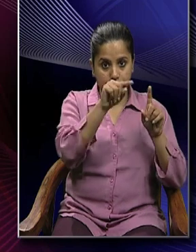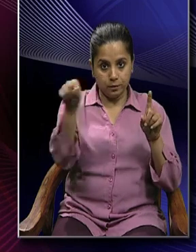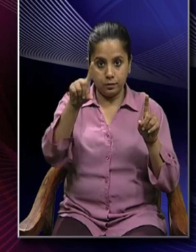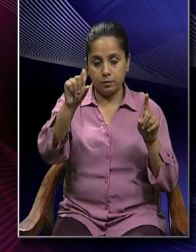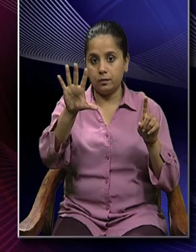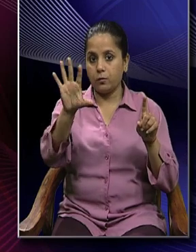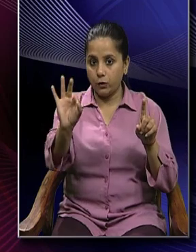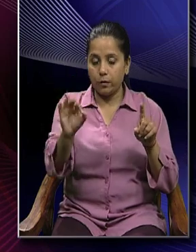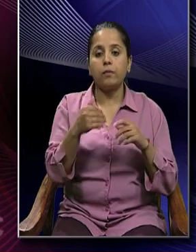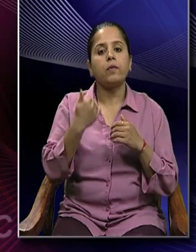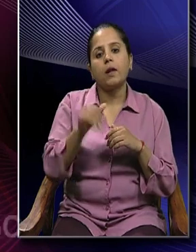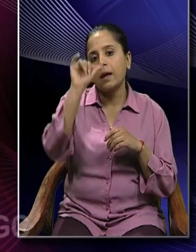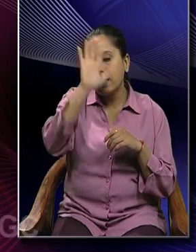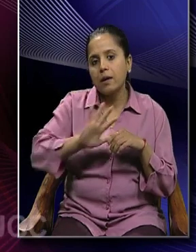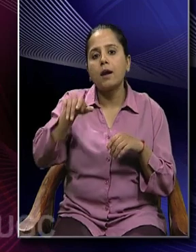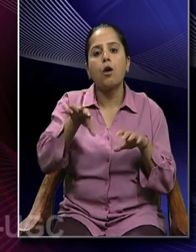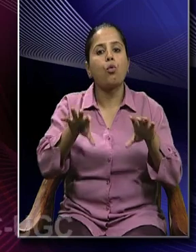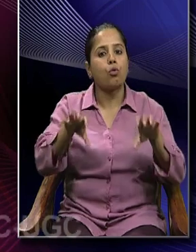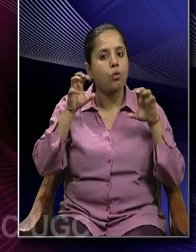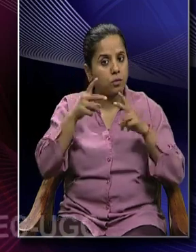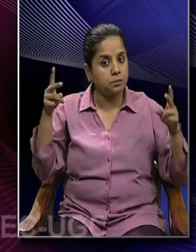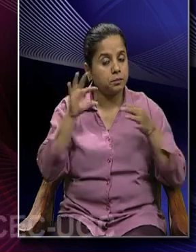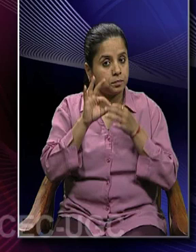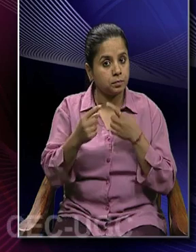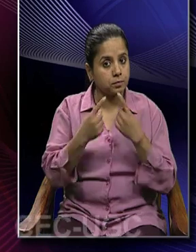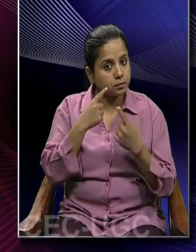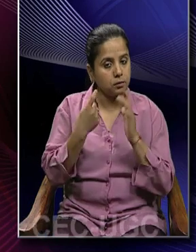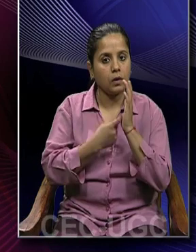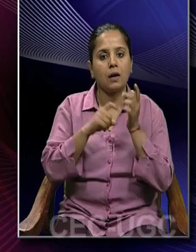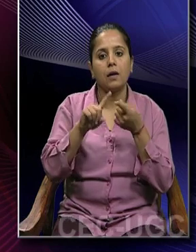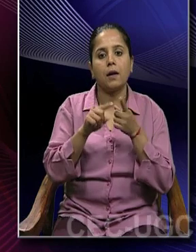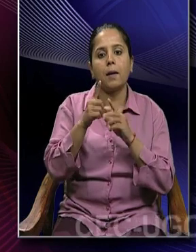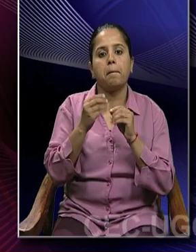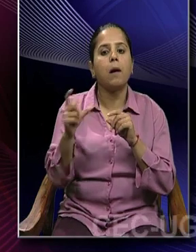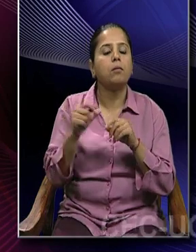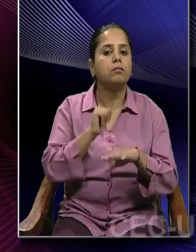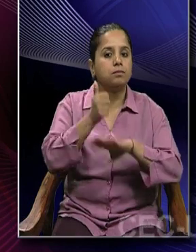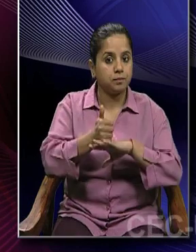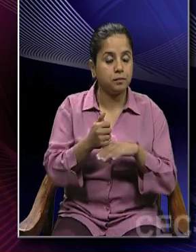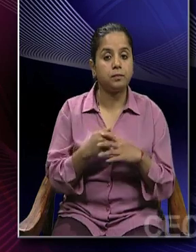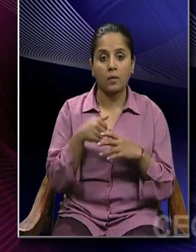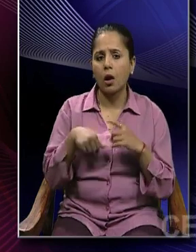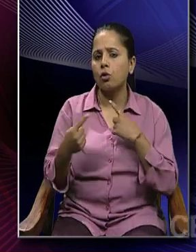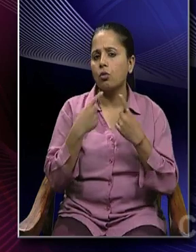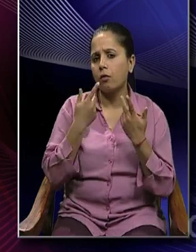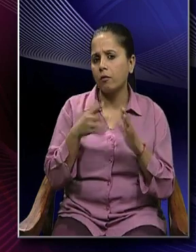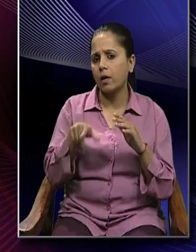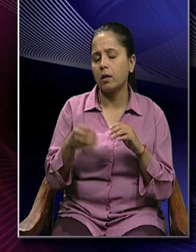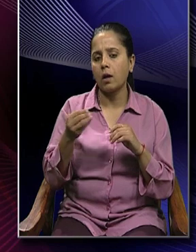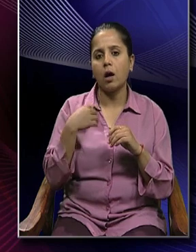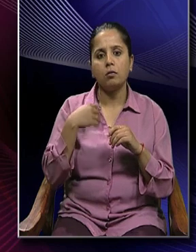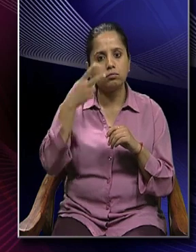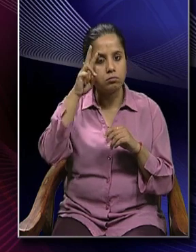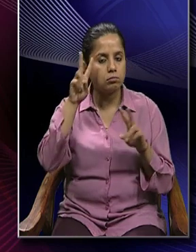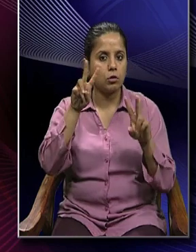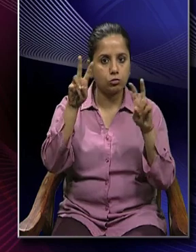we talked about the Indian Constitution and the establishment of the Republic, and we talked about the various kinds of concerns which were